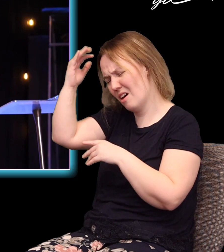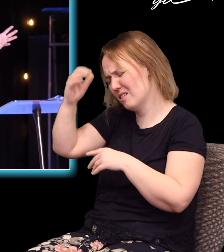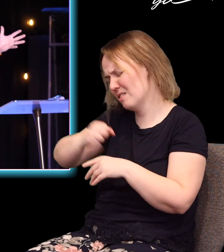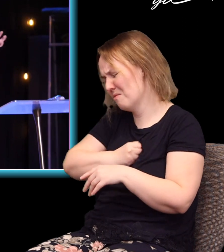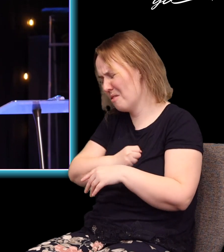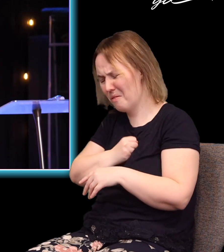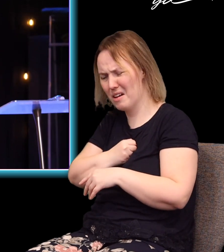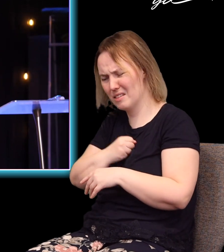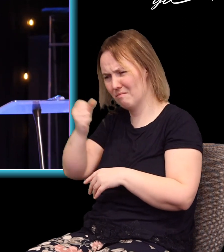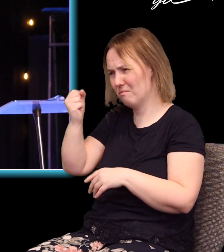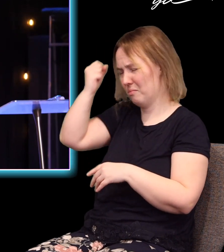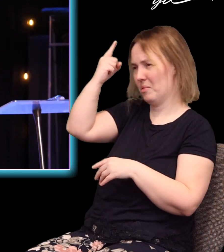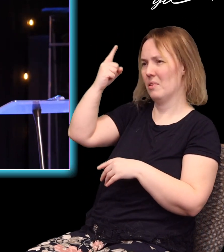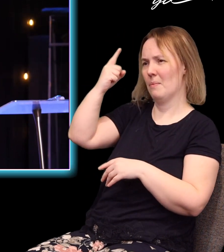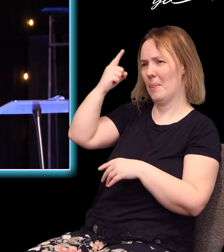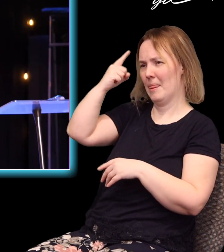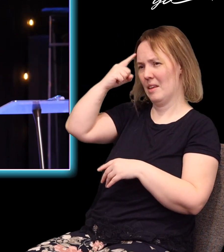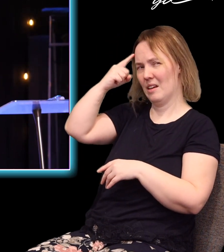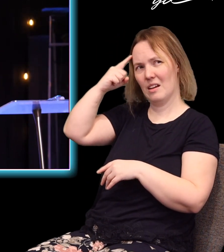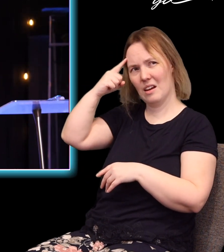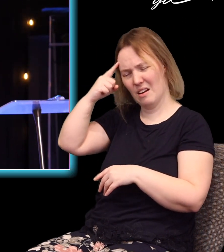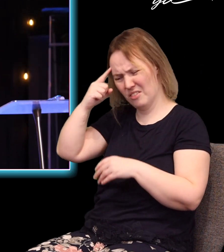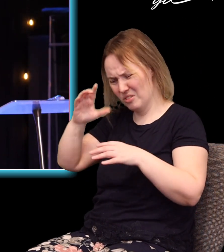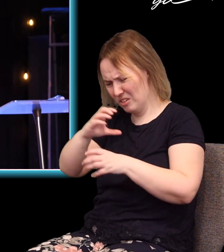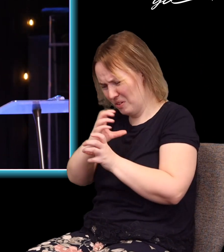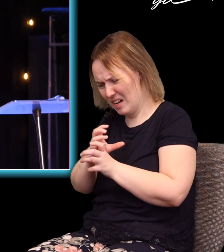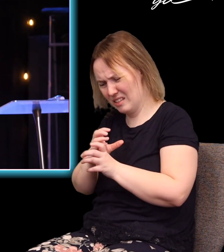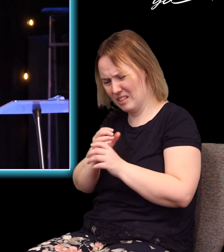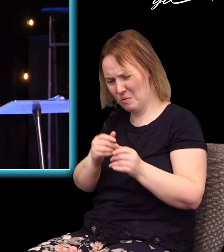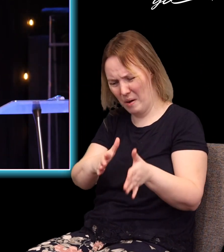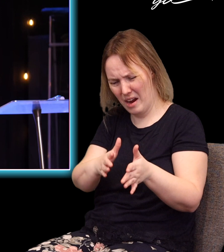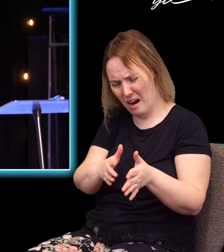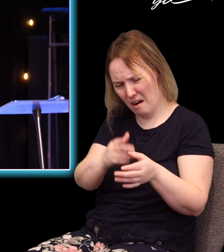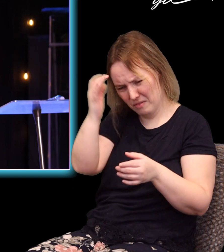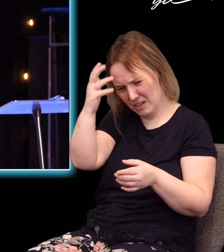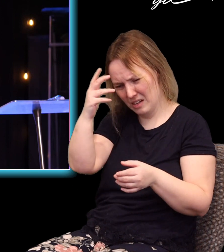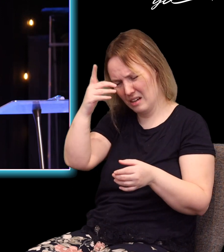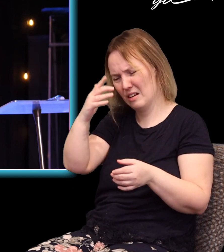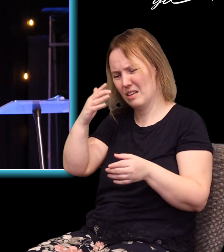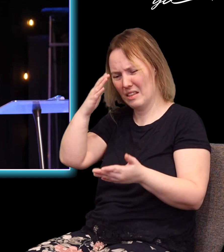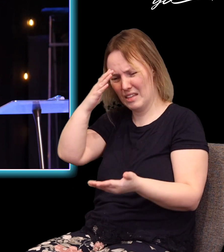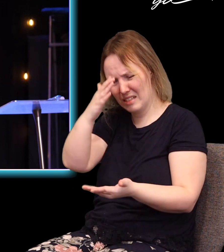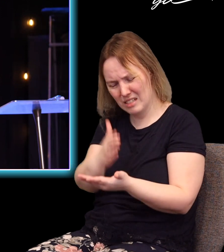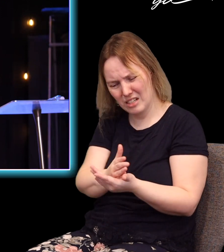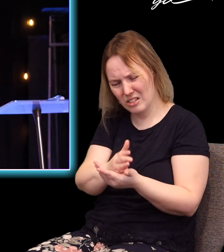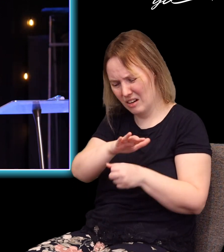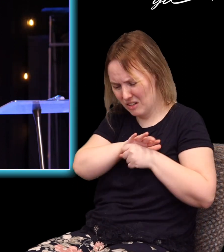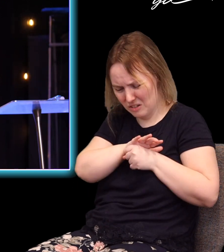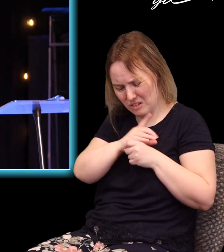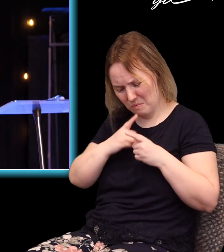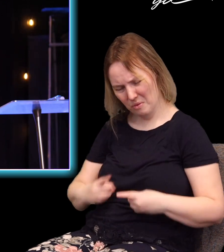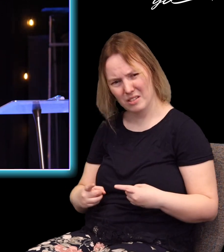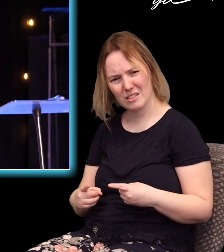to your mind, regrets come to your mind, whatever the case may be, and you begin to formulate this way of thinking that begins to shut you down or depress you or